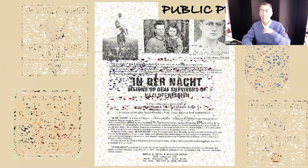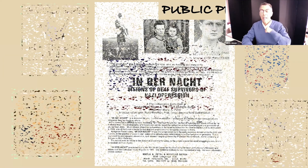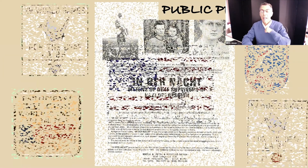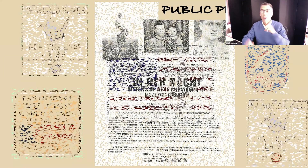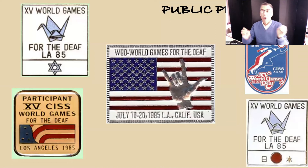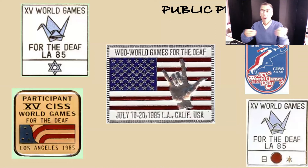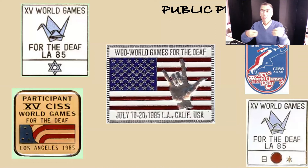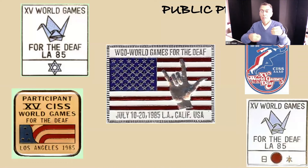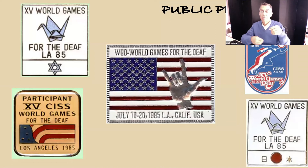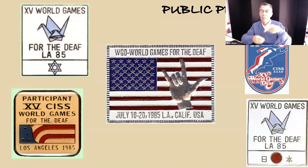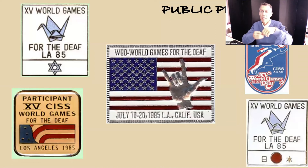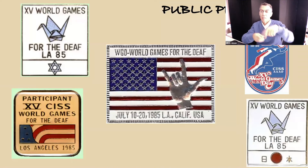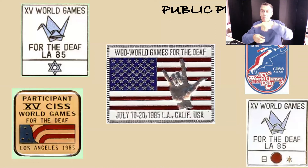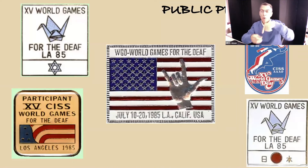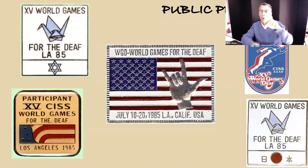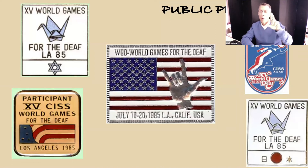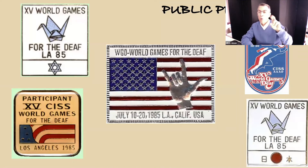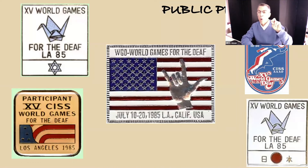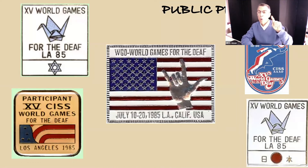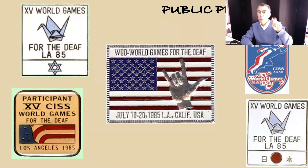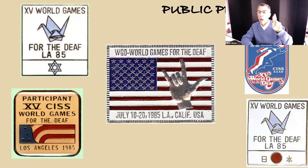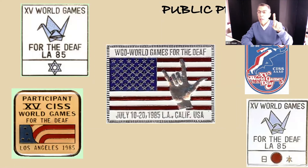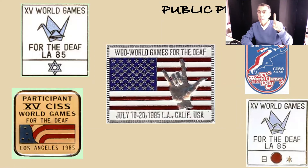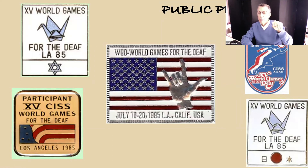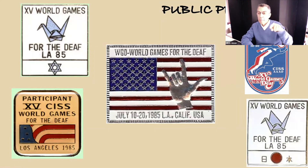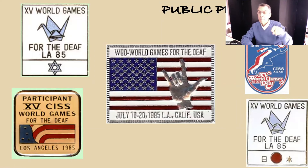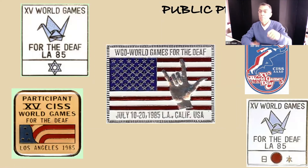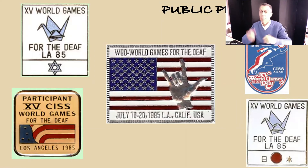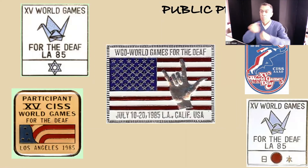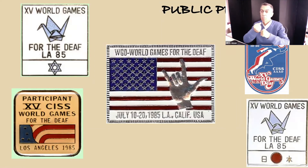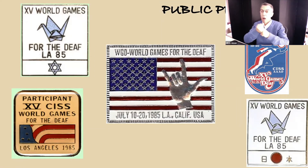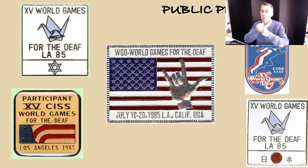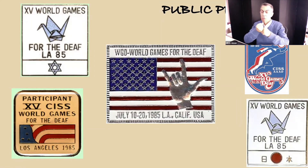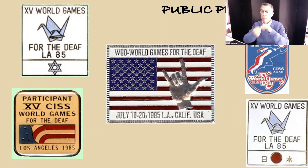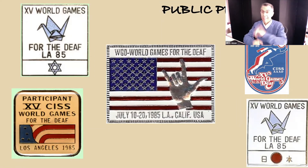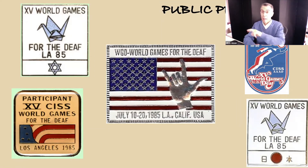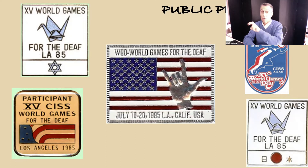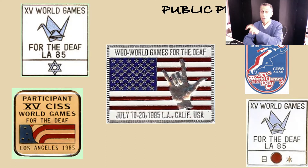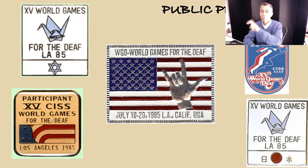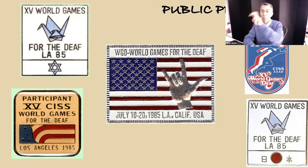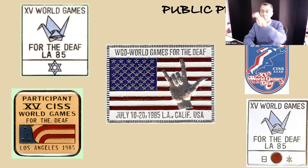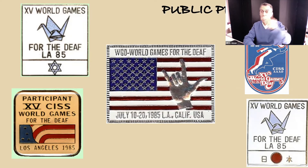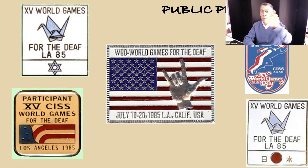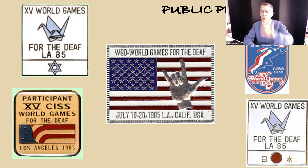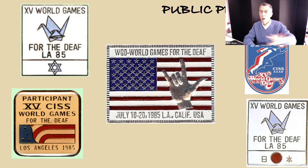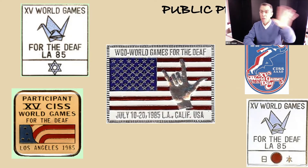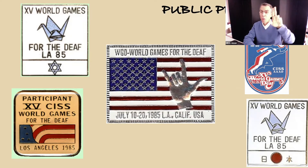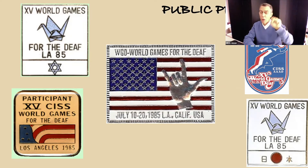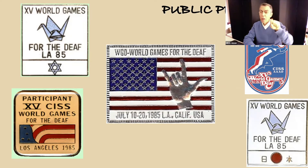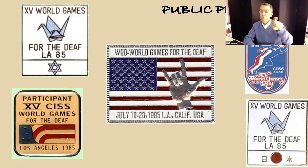Rotunda and sponsored its tour to several cities where Jewish deaf groups organized talks with